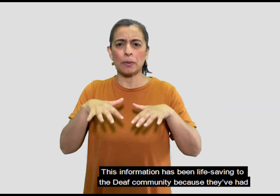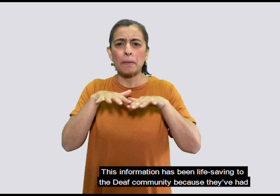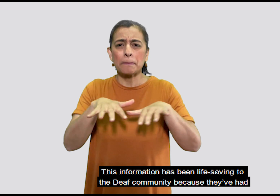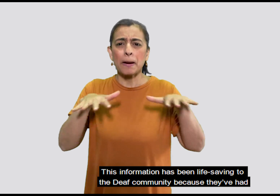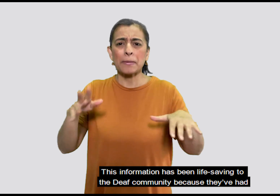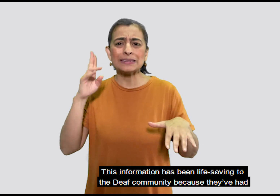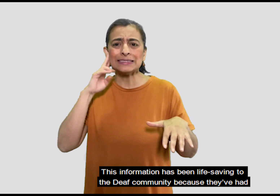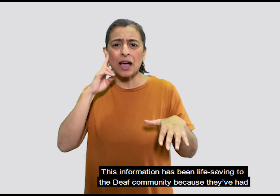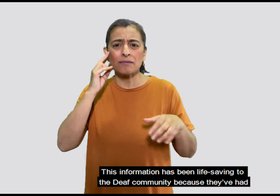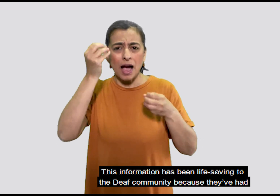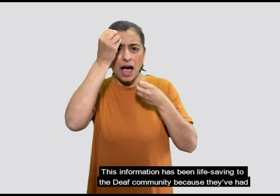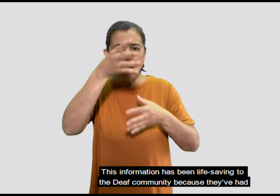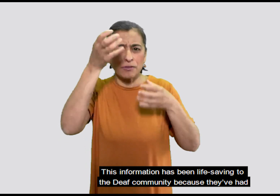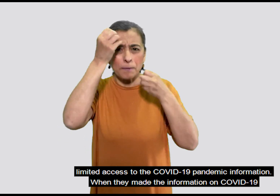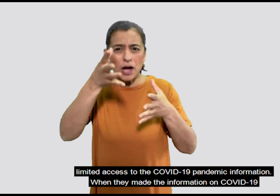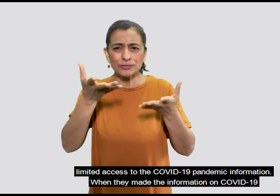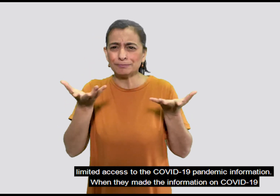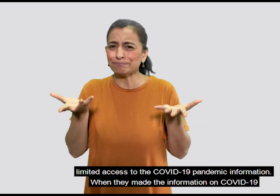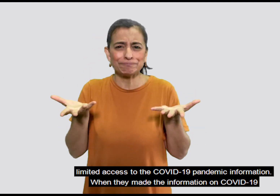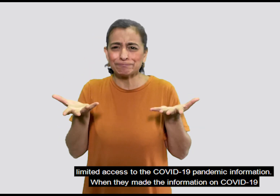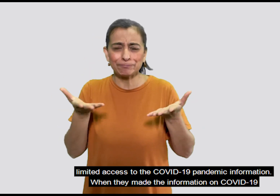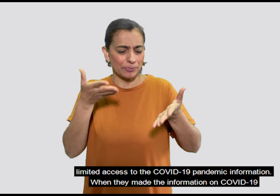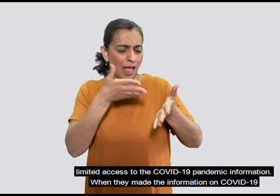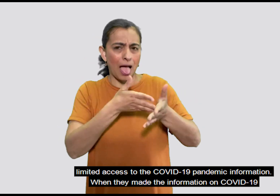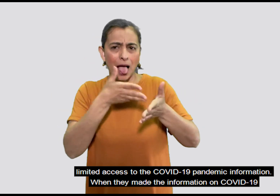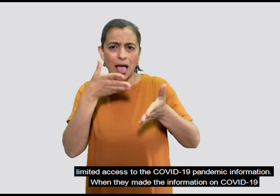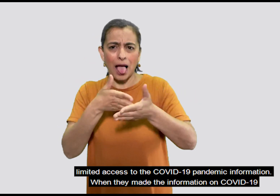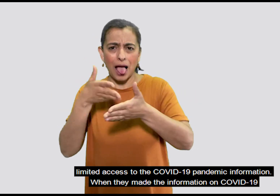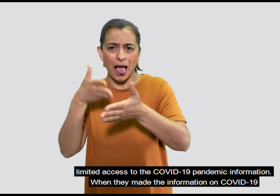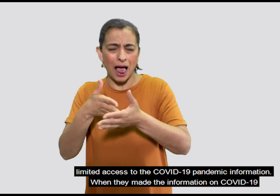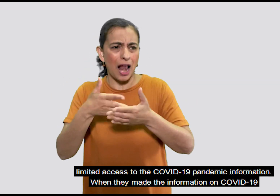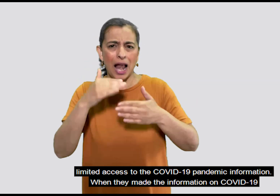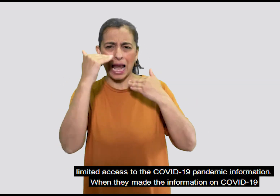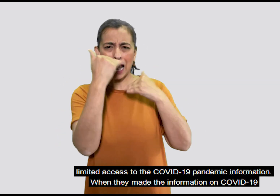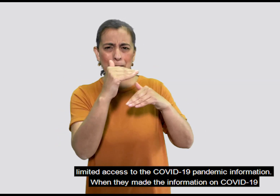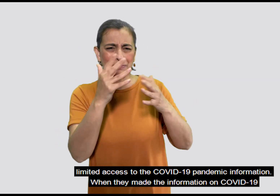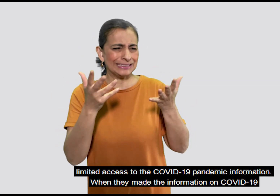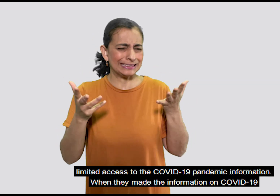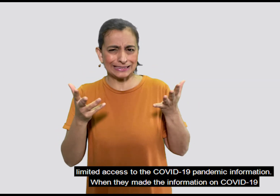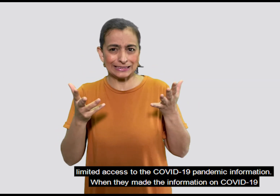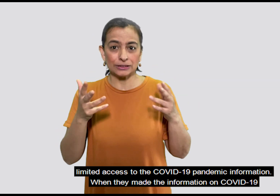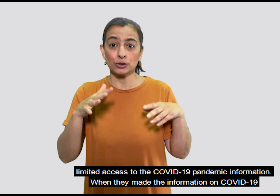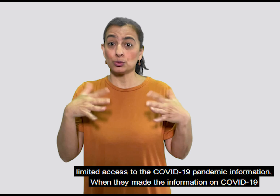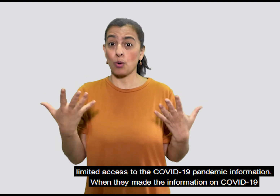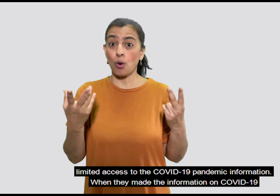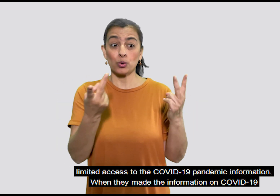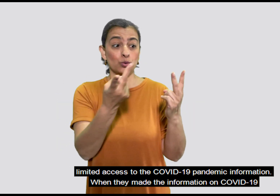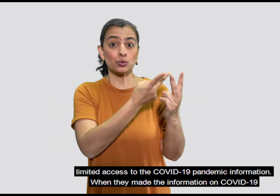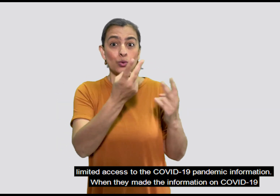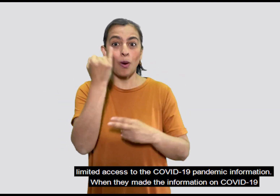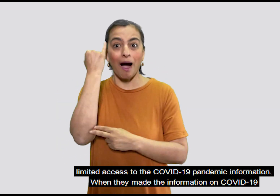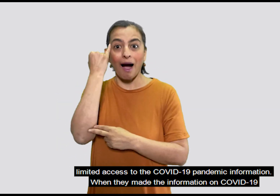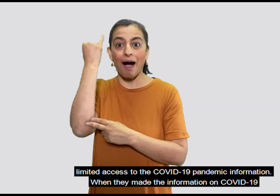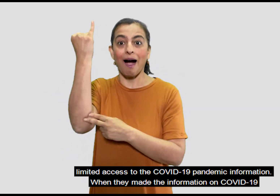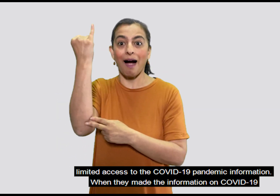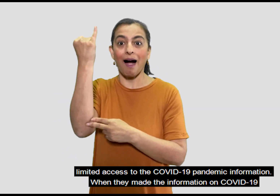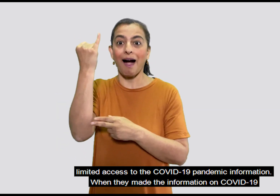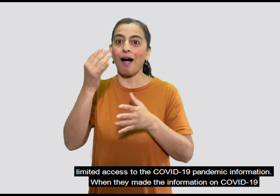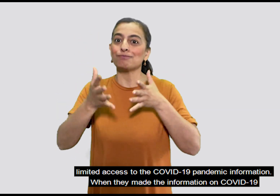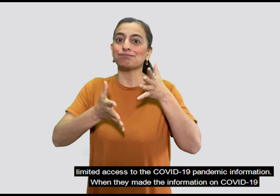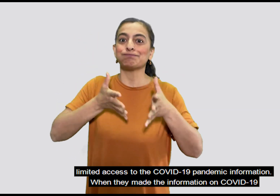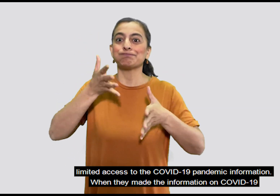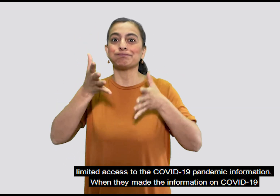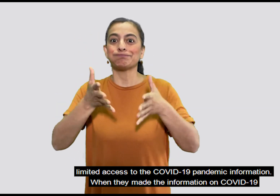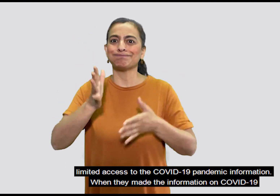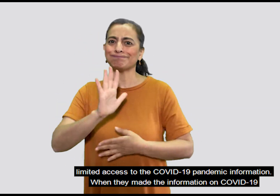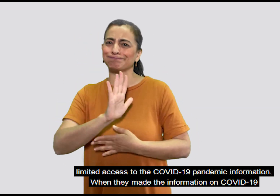life-saving to the deaf community because they've had limited access to the COVID-19 pandemic information.